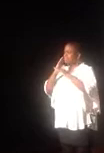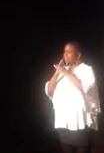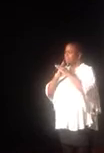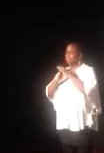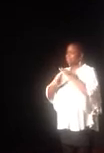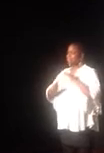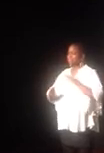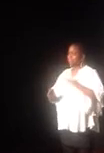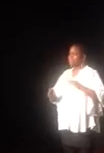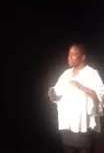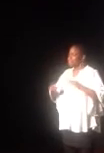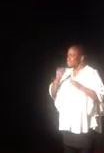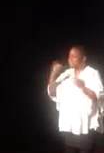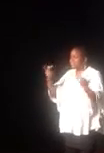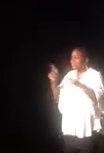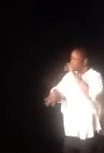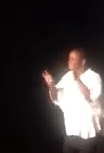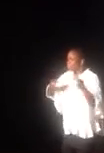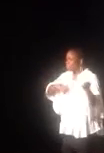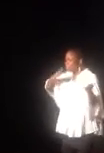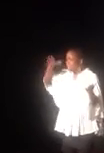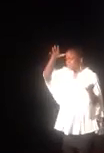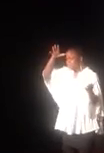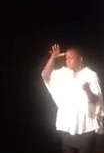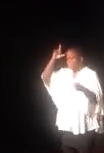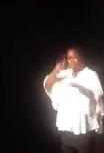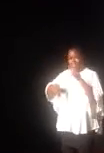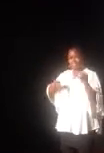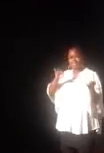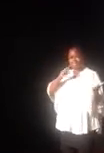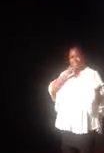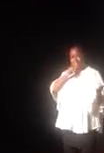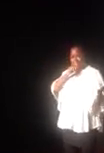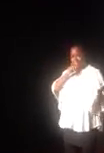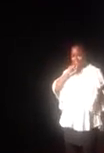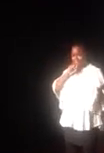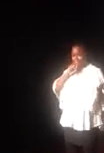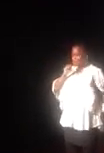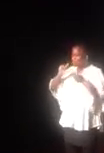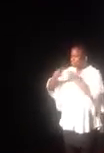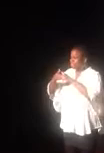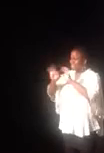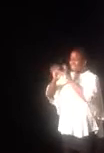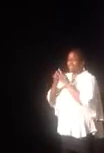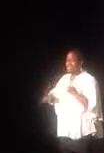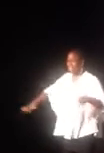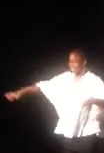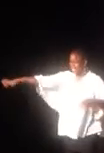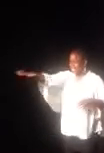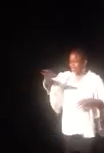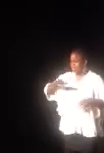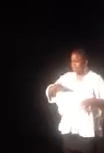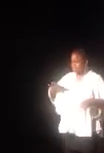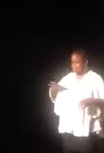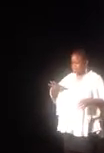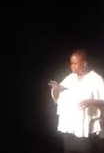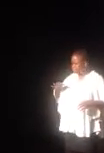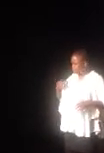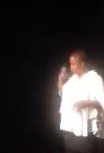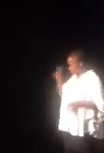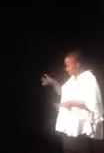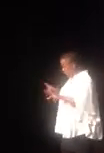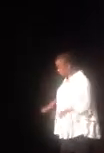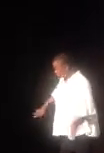daddy. I can't find Sydney or the rest of my friends and family. Then I hear a large crowd rallying.